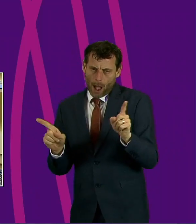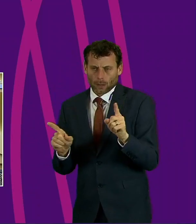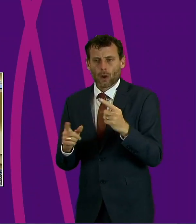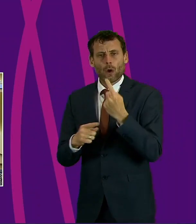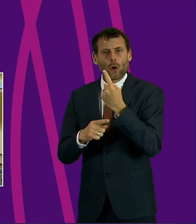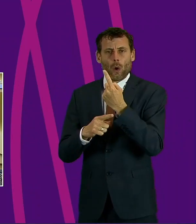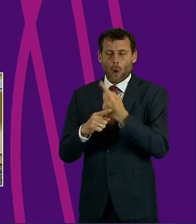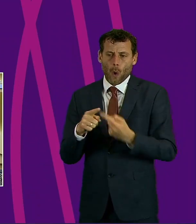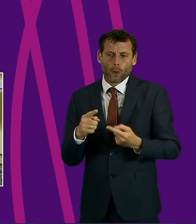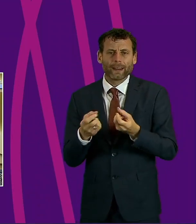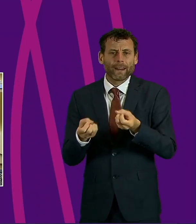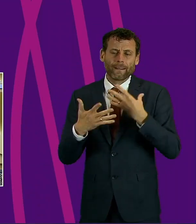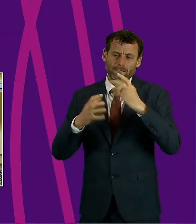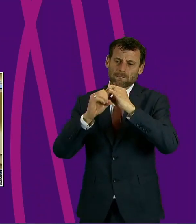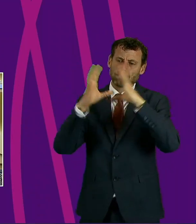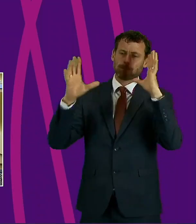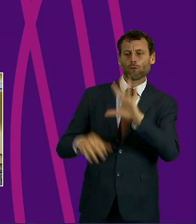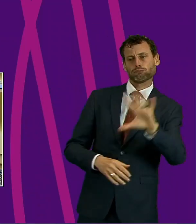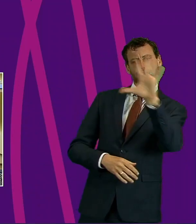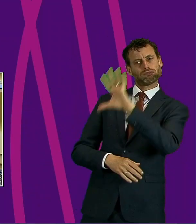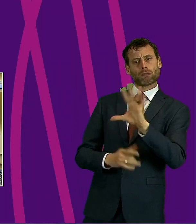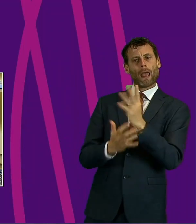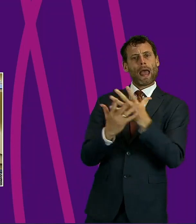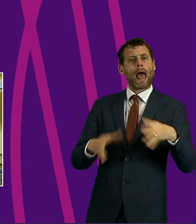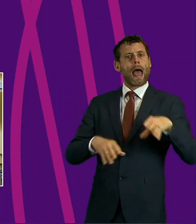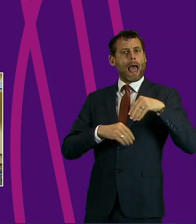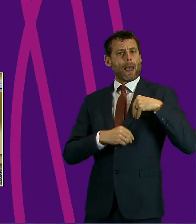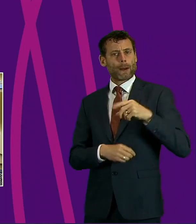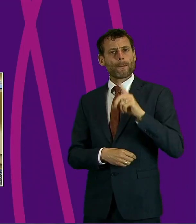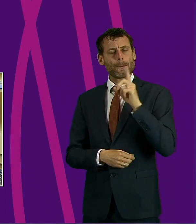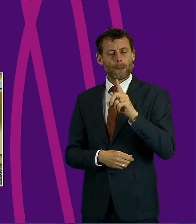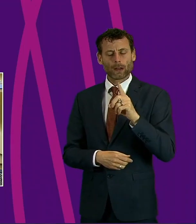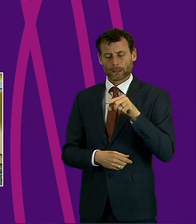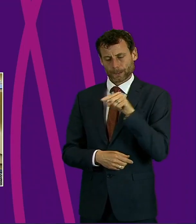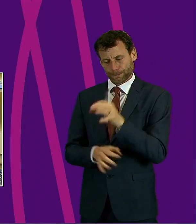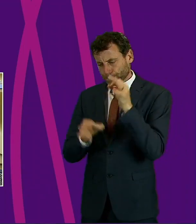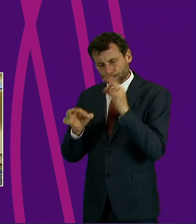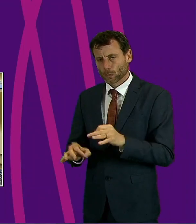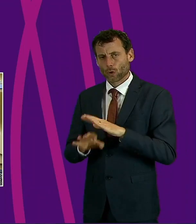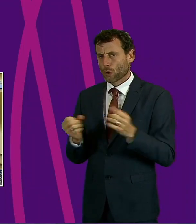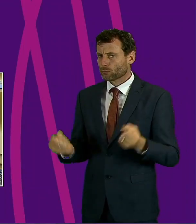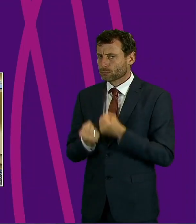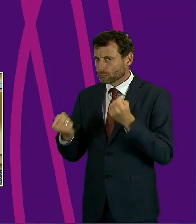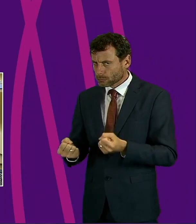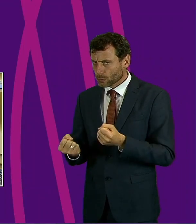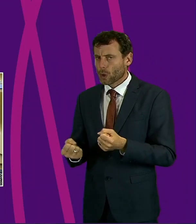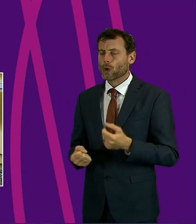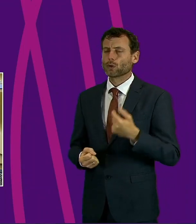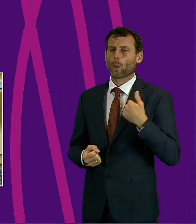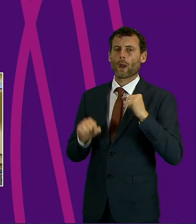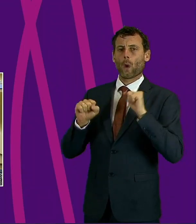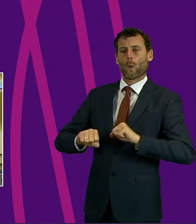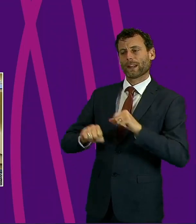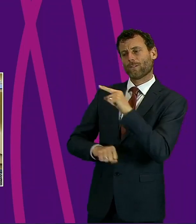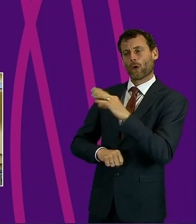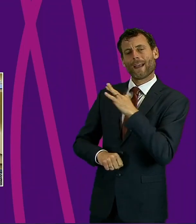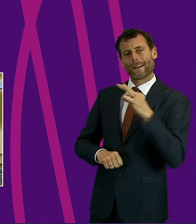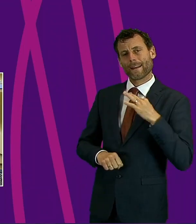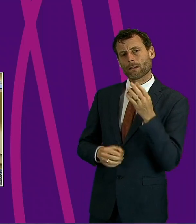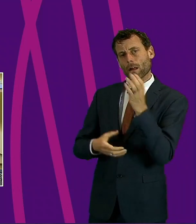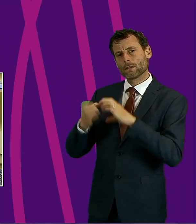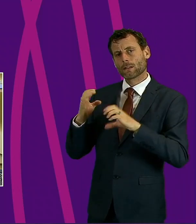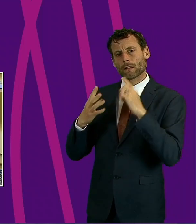population level information, but with the ongoing validation of new, more reliable tests, we are drawing on clinical and scientific advice to quickly develop plans on how